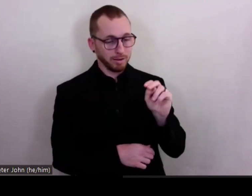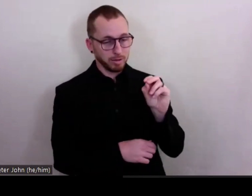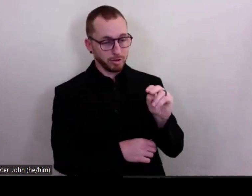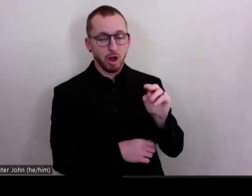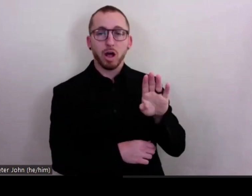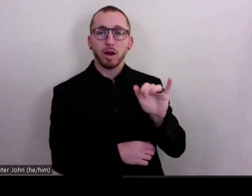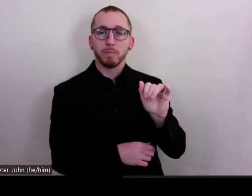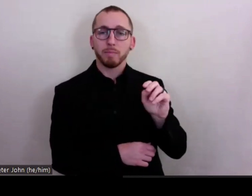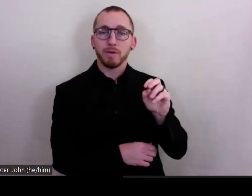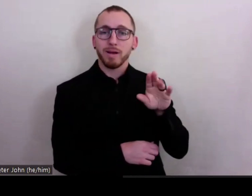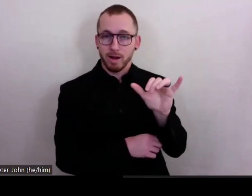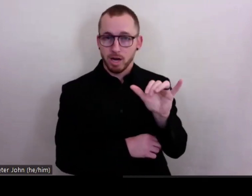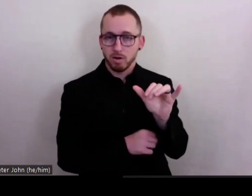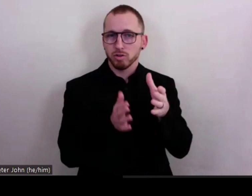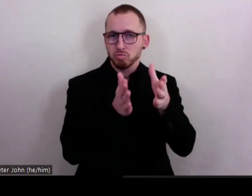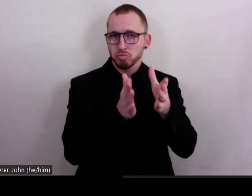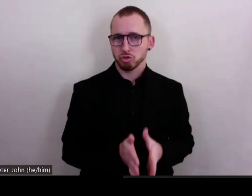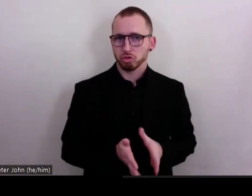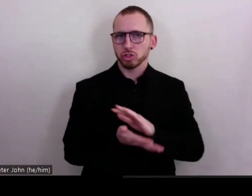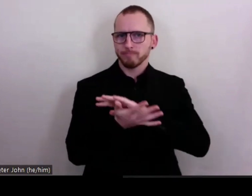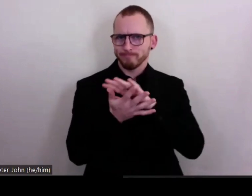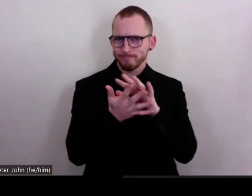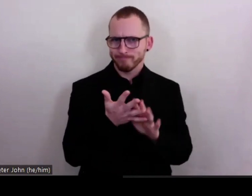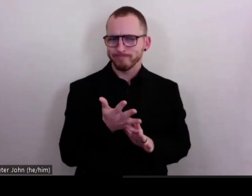And with those different